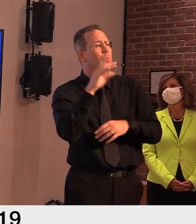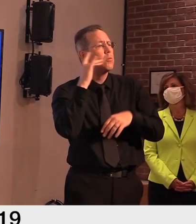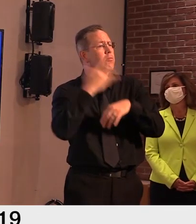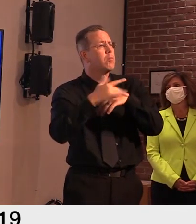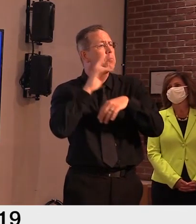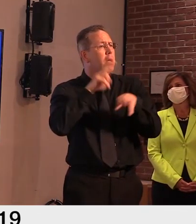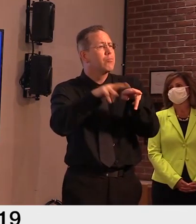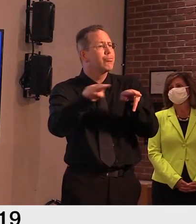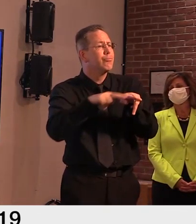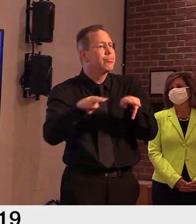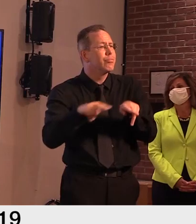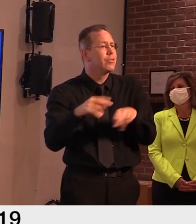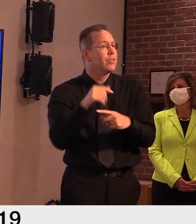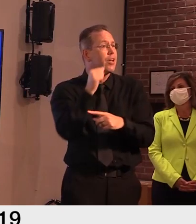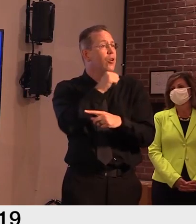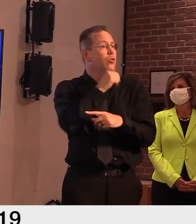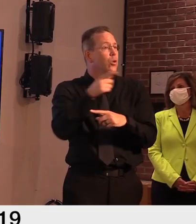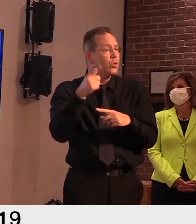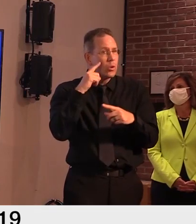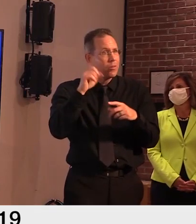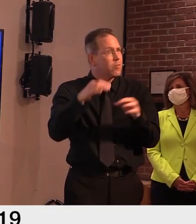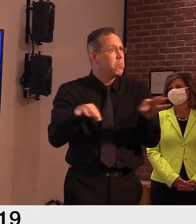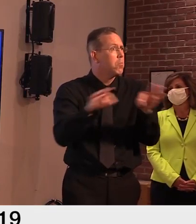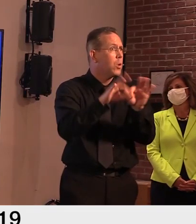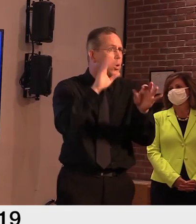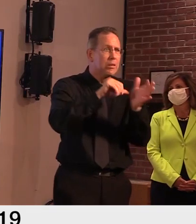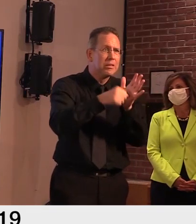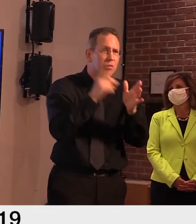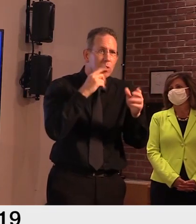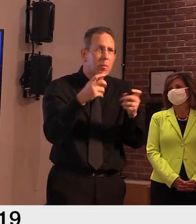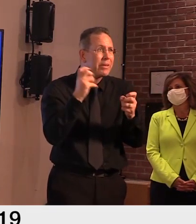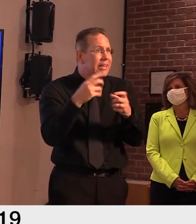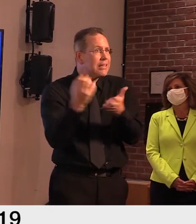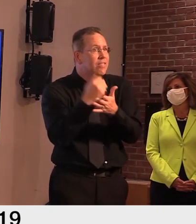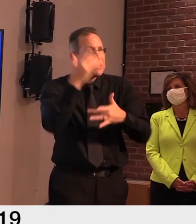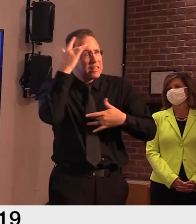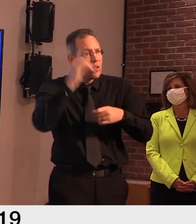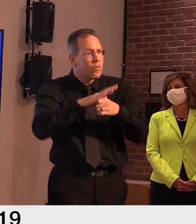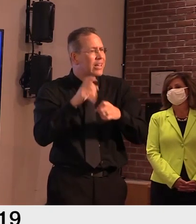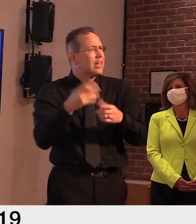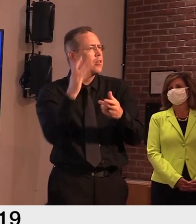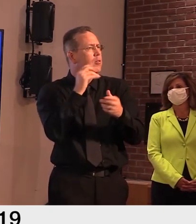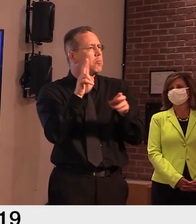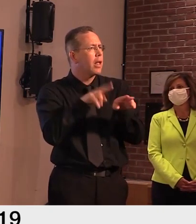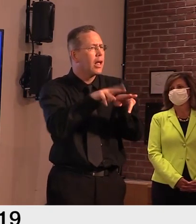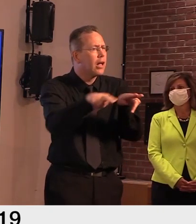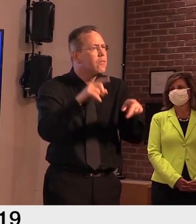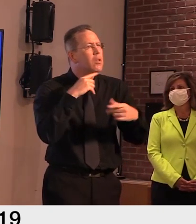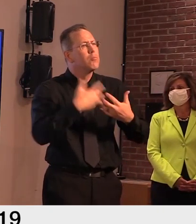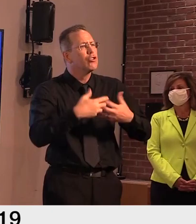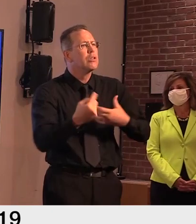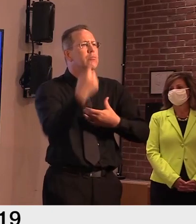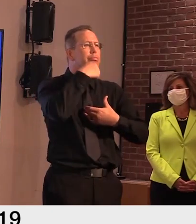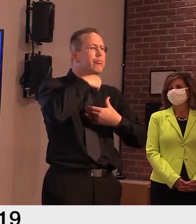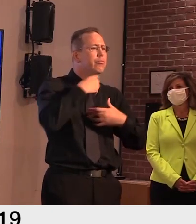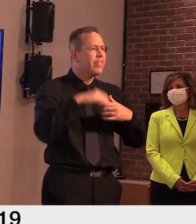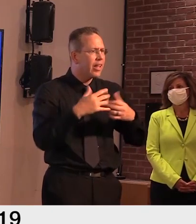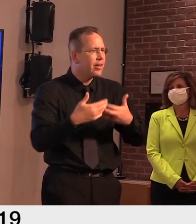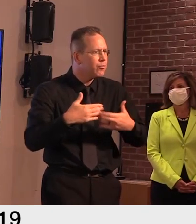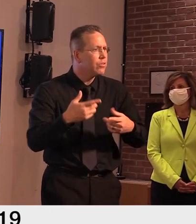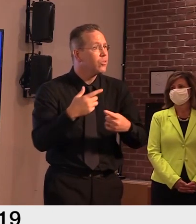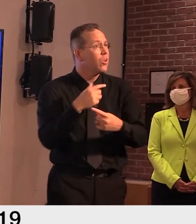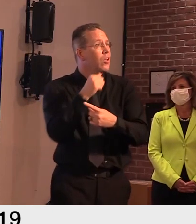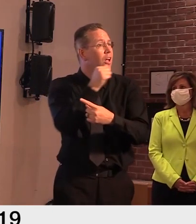World Health Organization. And then, of course, hospital care. This is a critical one because all of these trends would indicate that there are going to